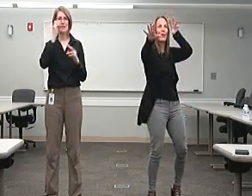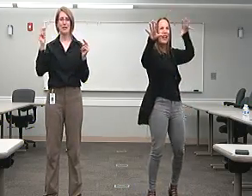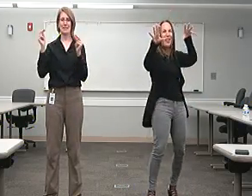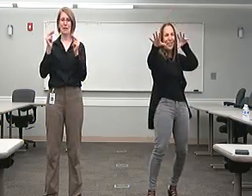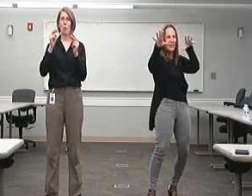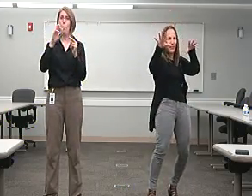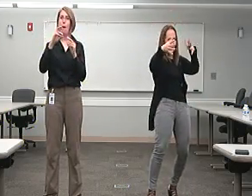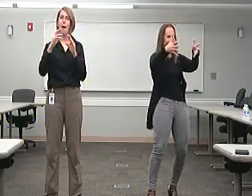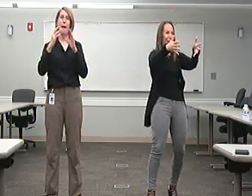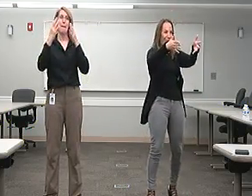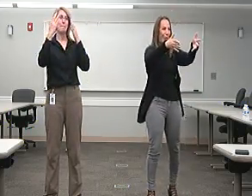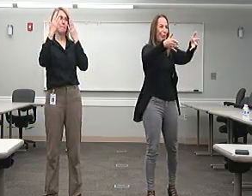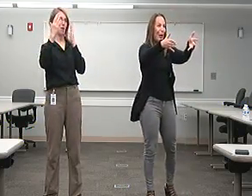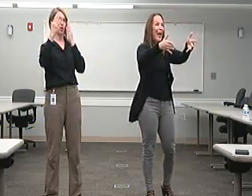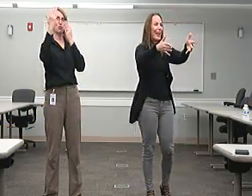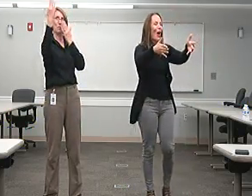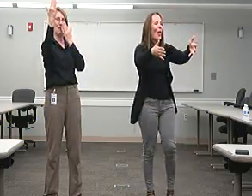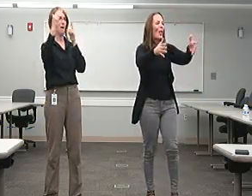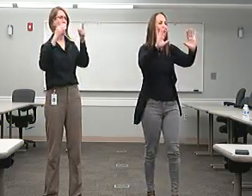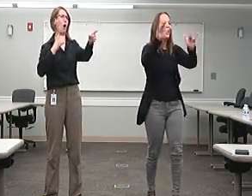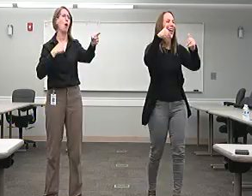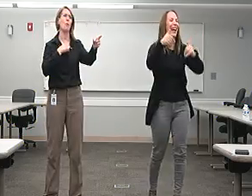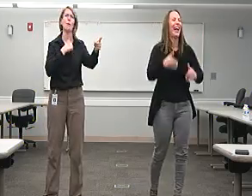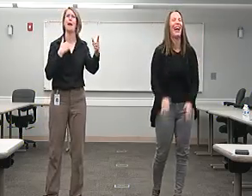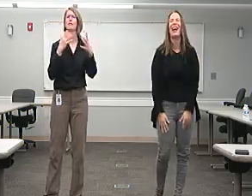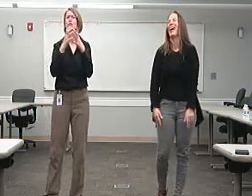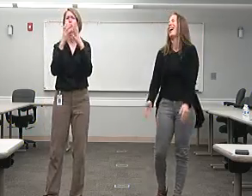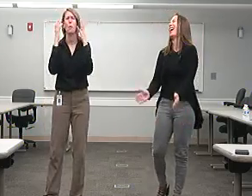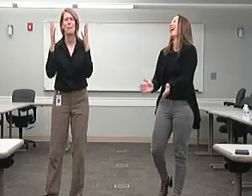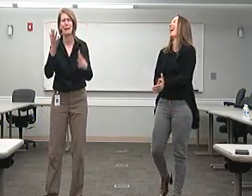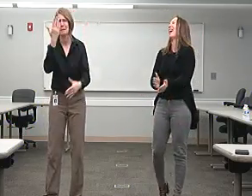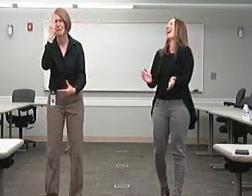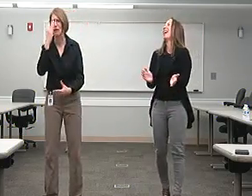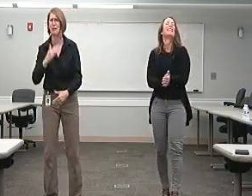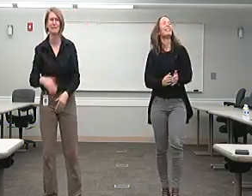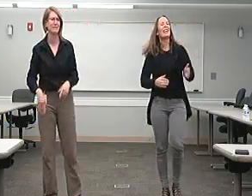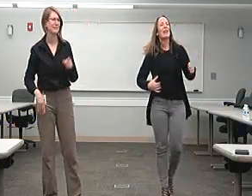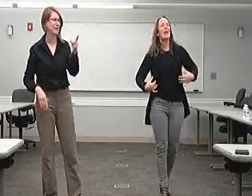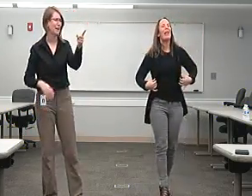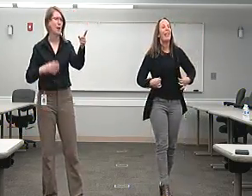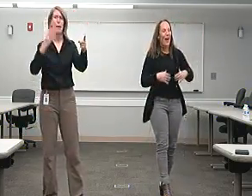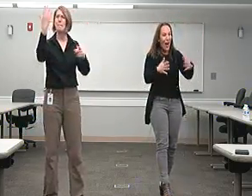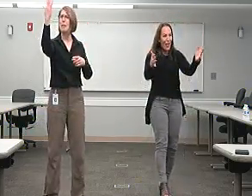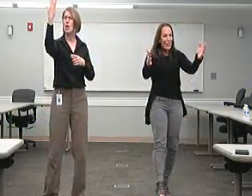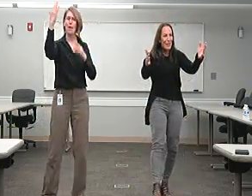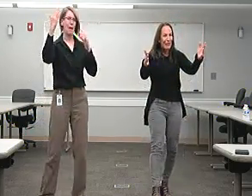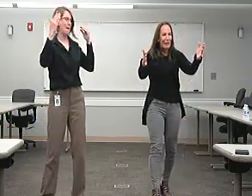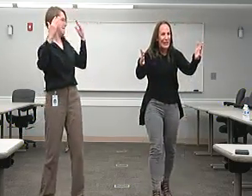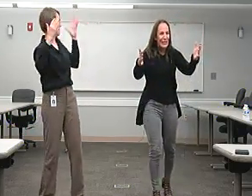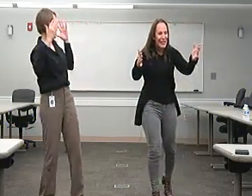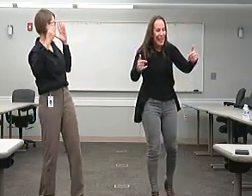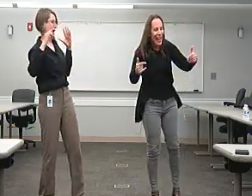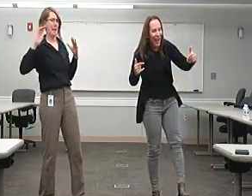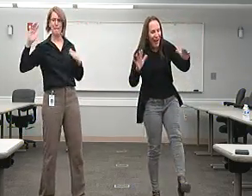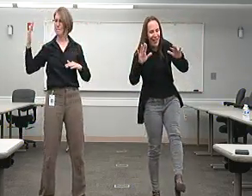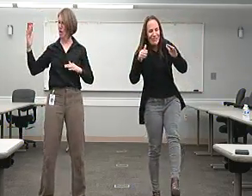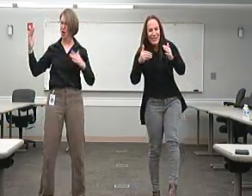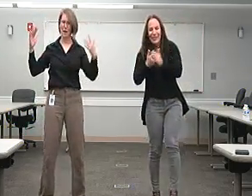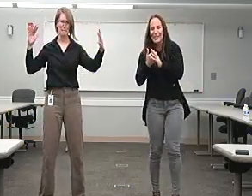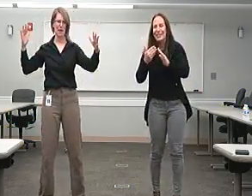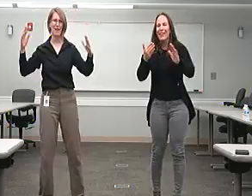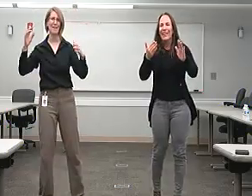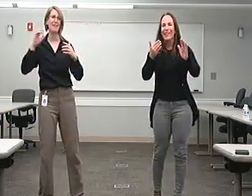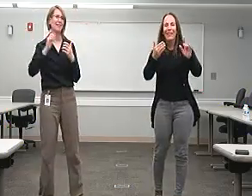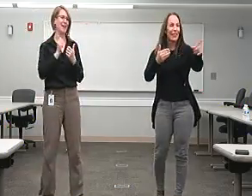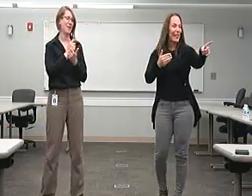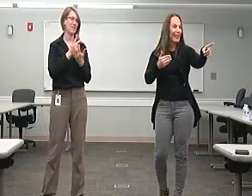much mirror. Right? Oh, the rear mirror plus the mirror plus the reflector. All the mirrors. Oh, the other